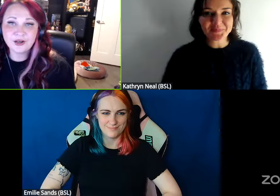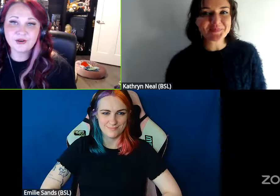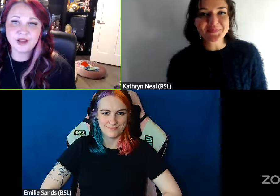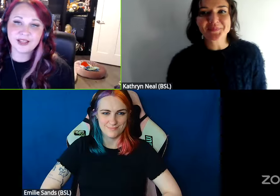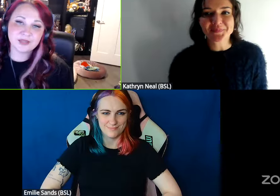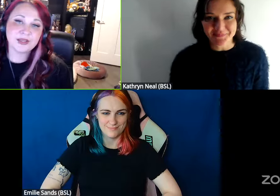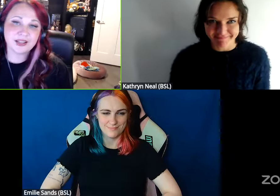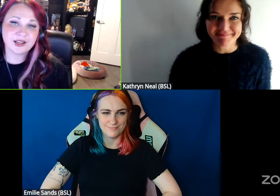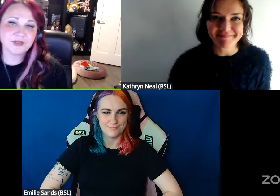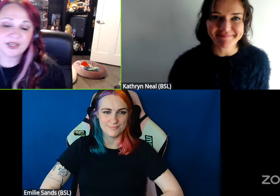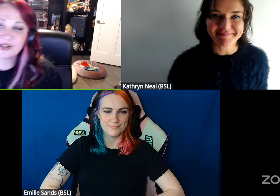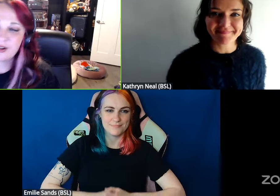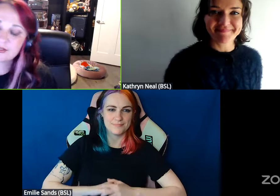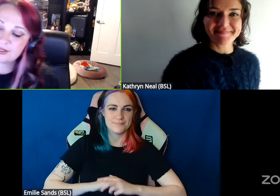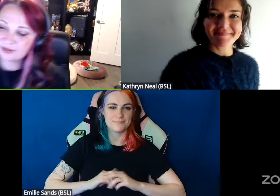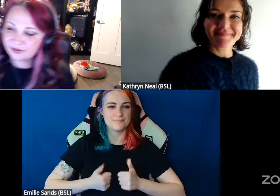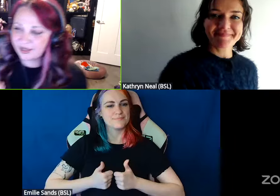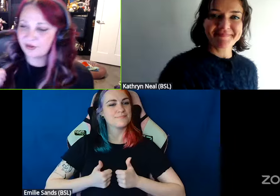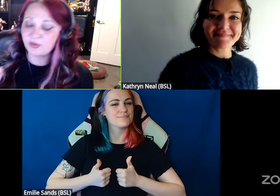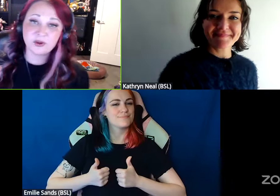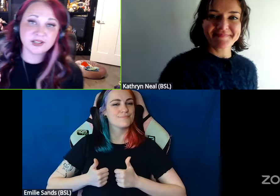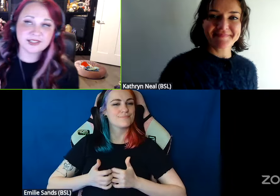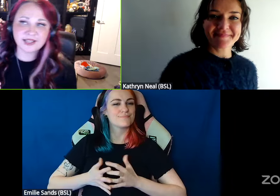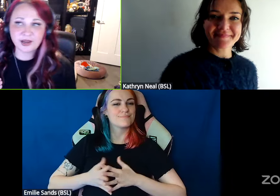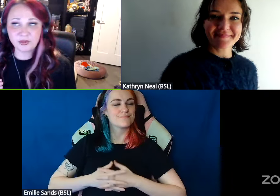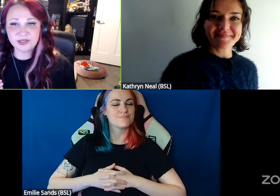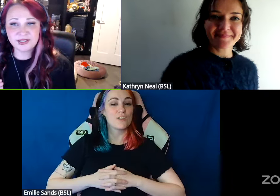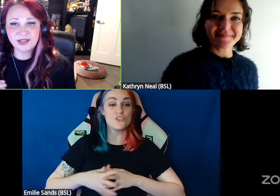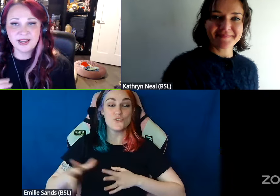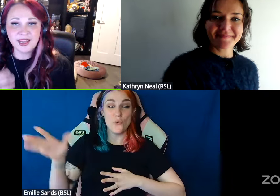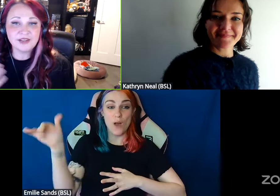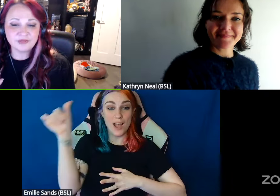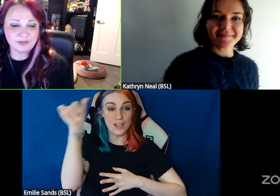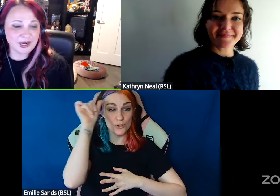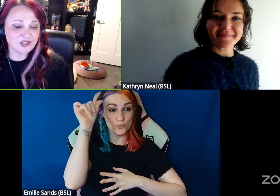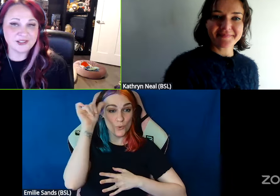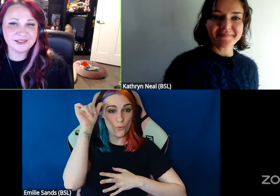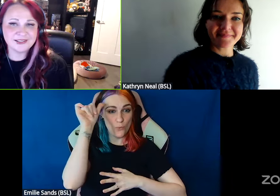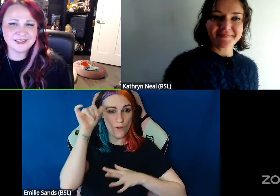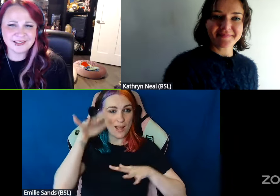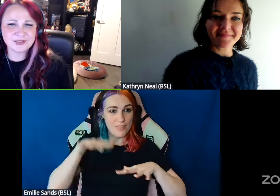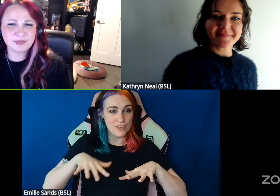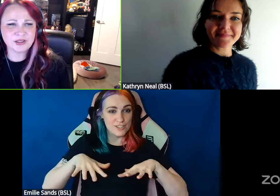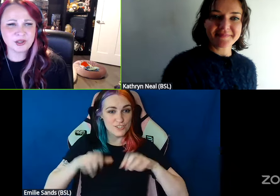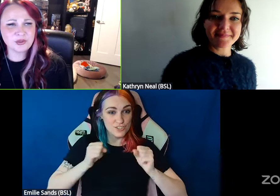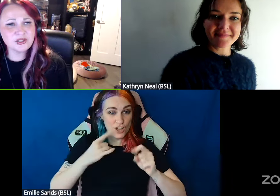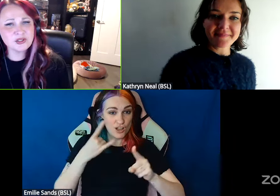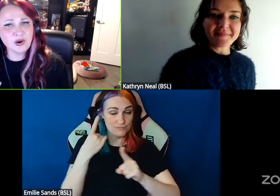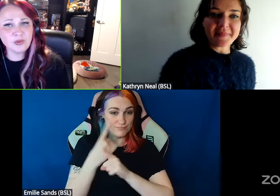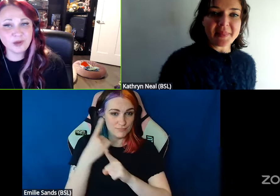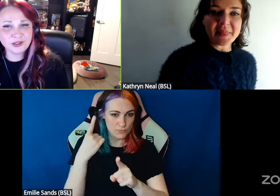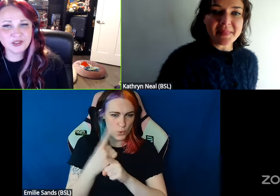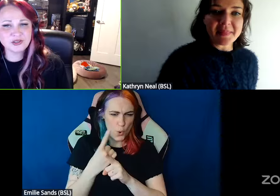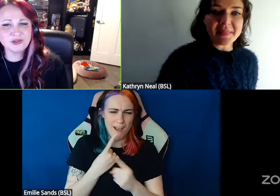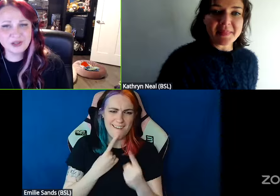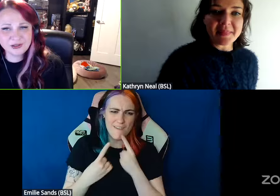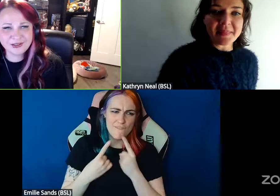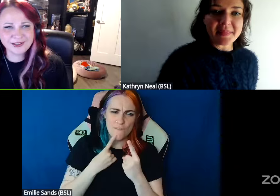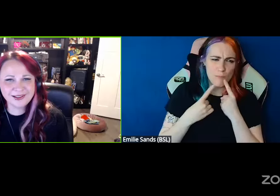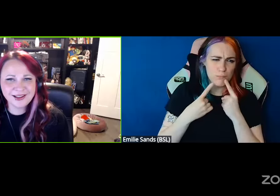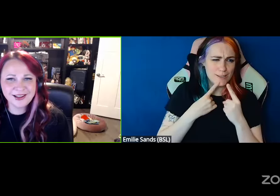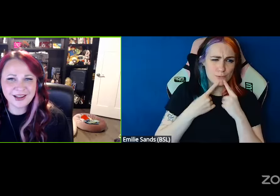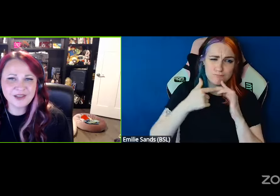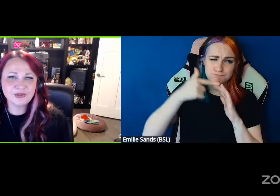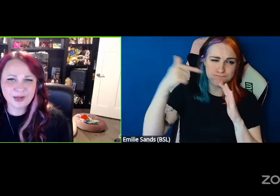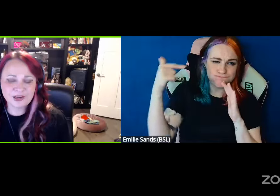I know at the beginning of that talk that Harry warned us that it was information dense, but there was so much